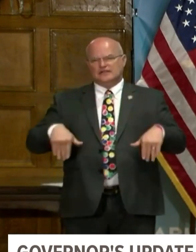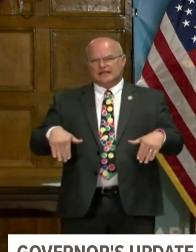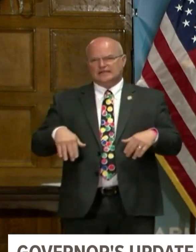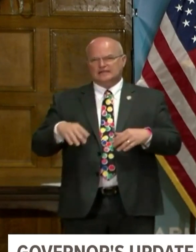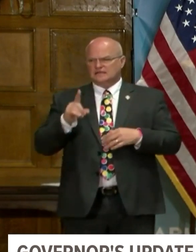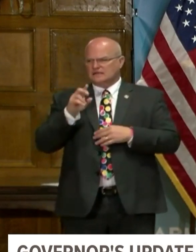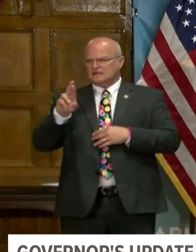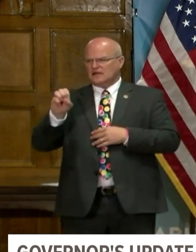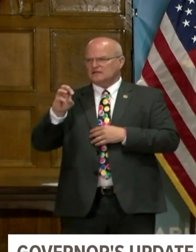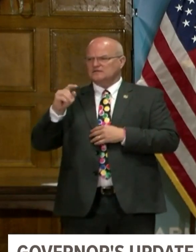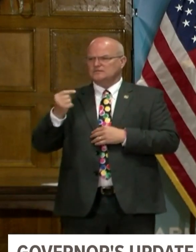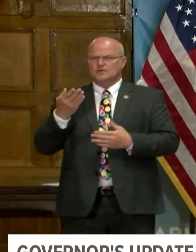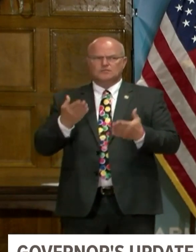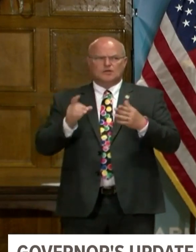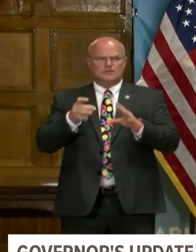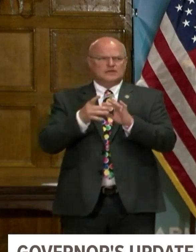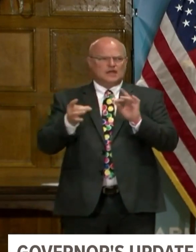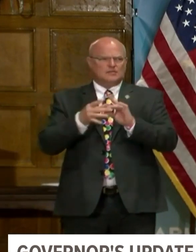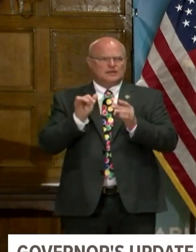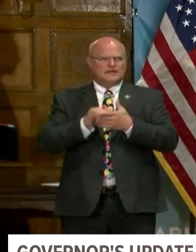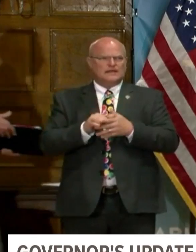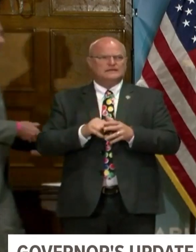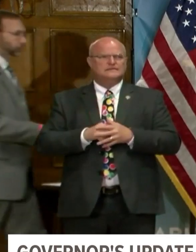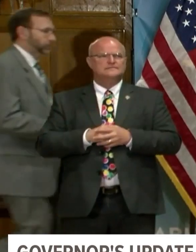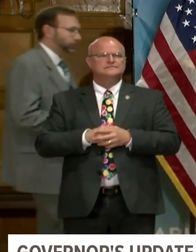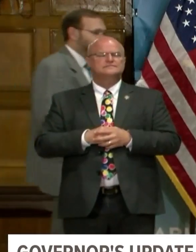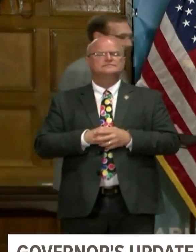yet. And Dr. Smith, you probably ought to comment on that.